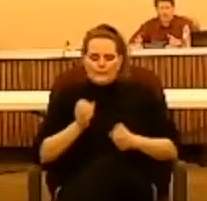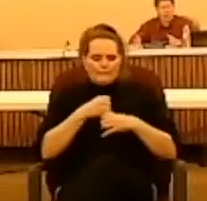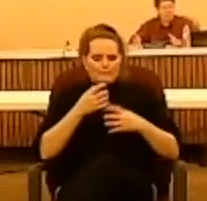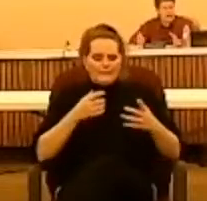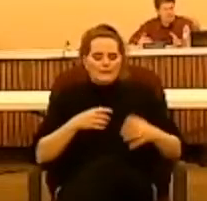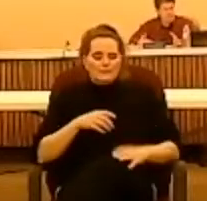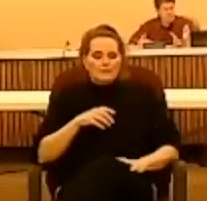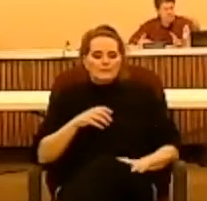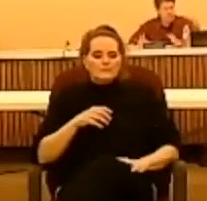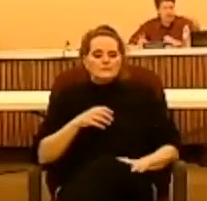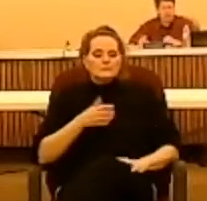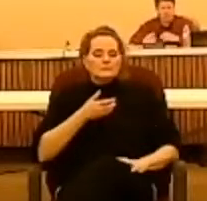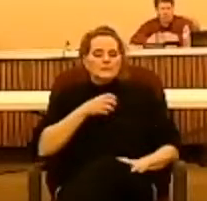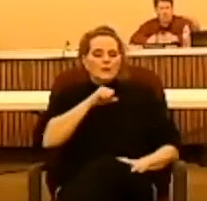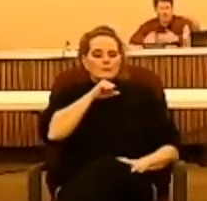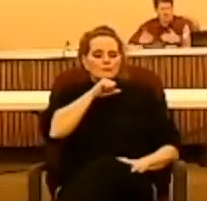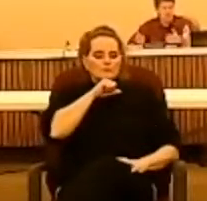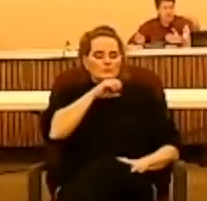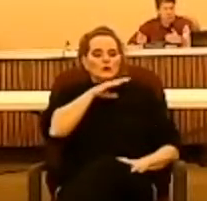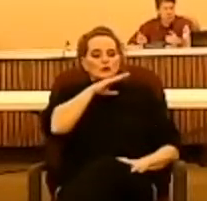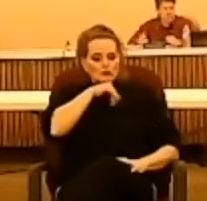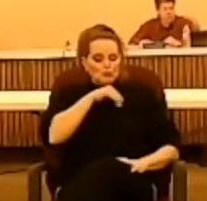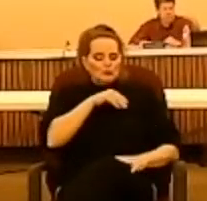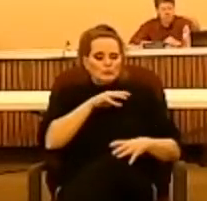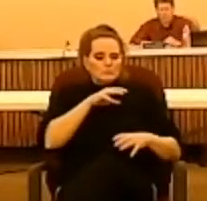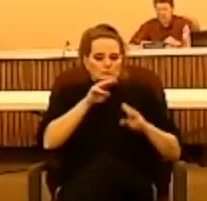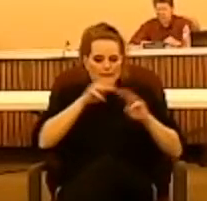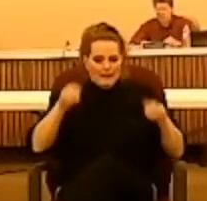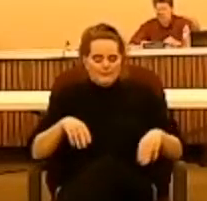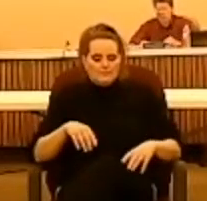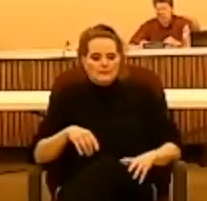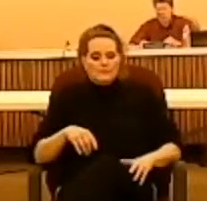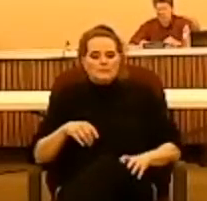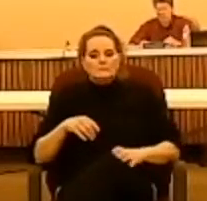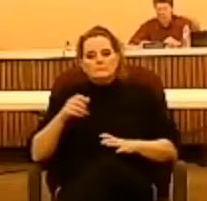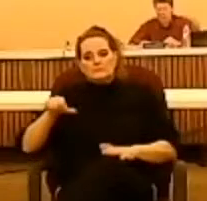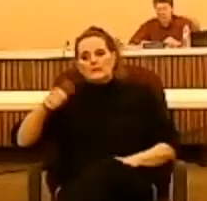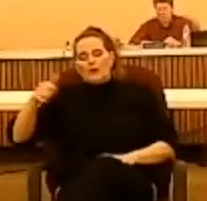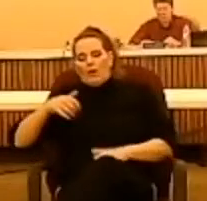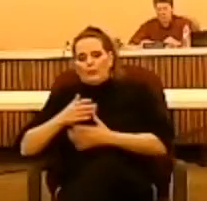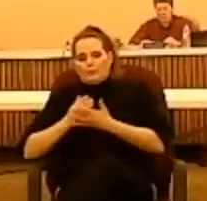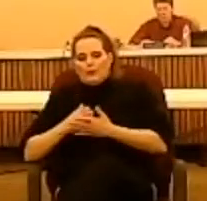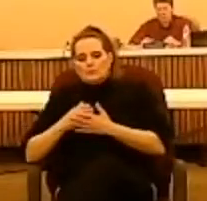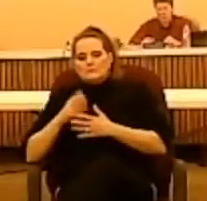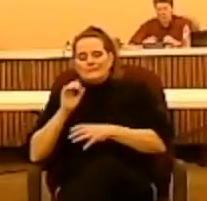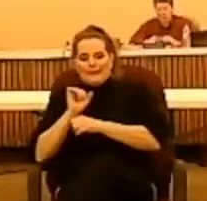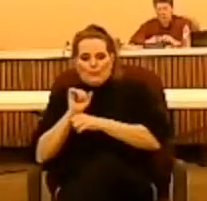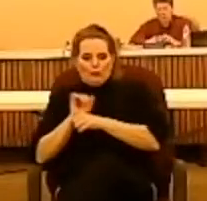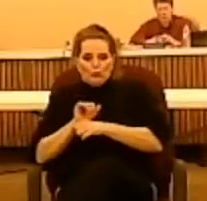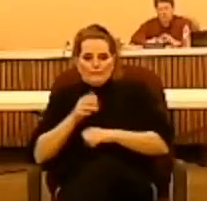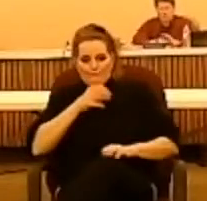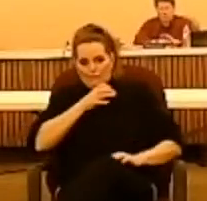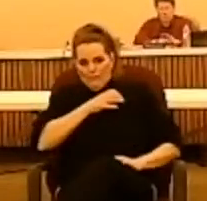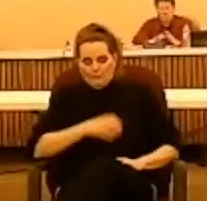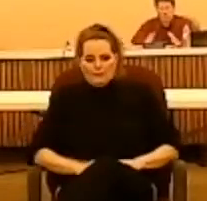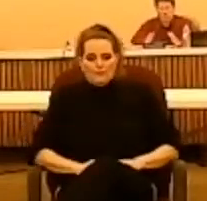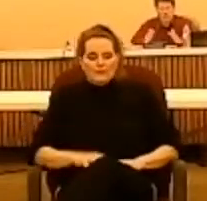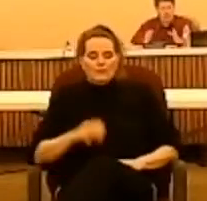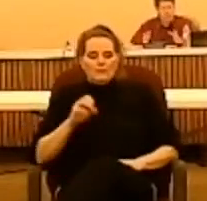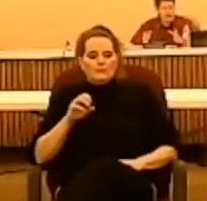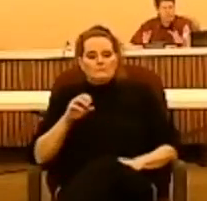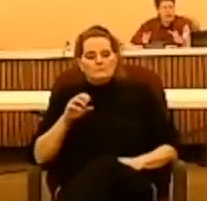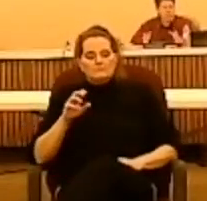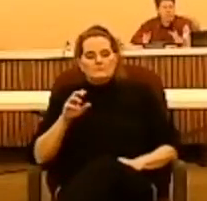a soil map because the rest of it is still a working farm. And so, but